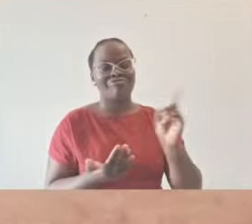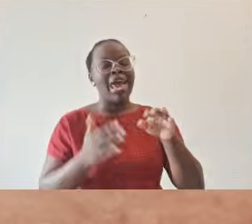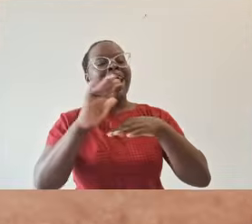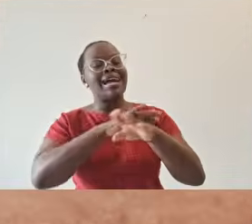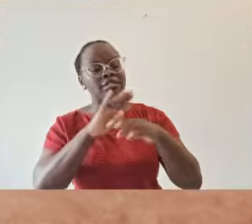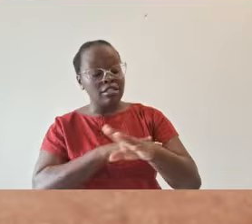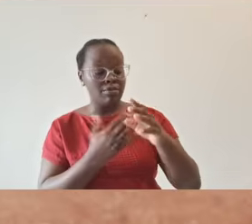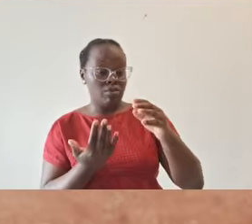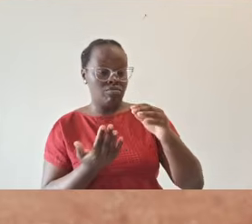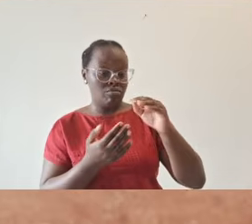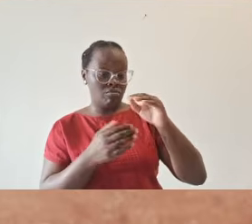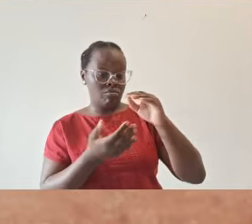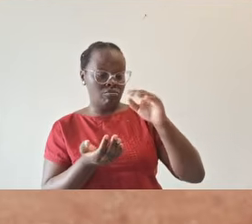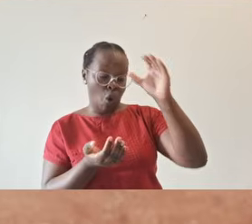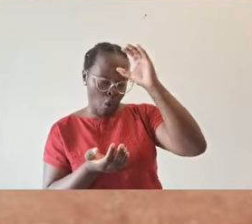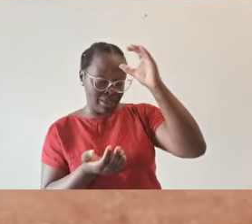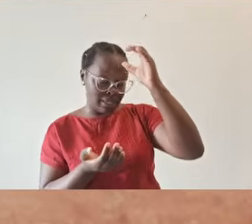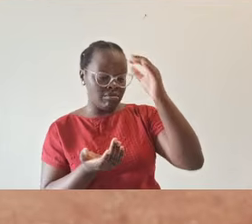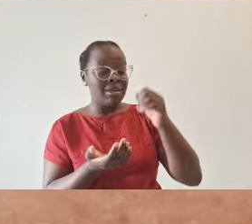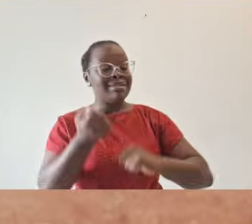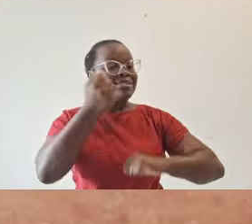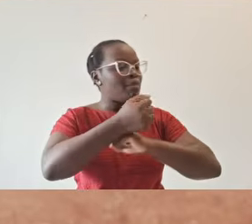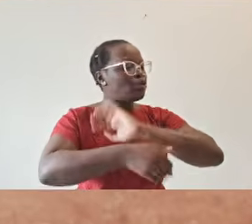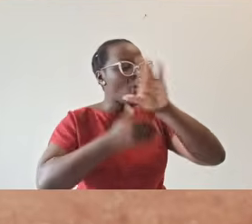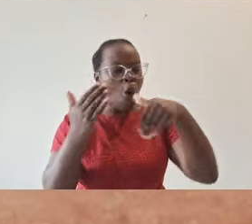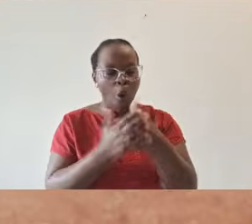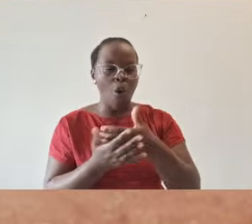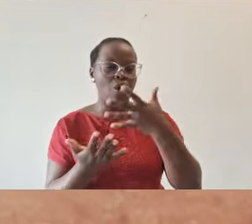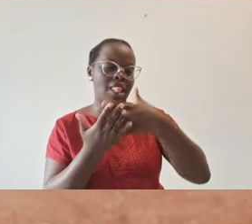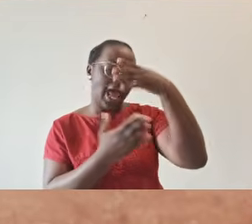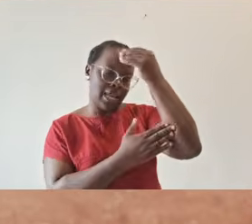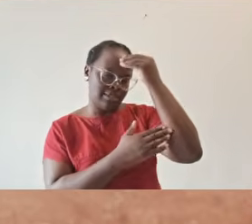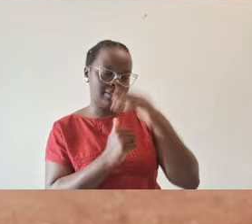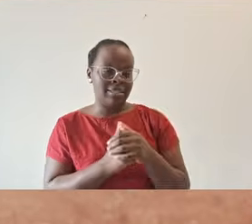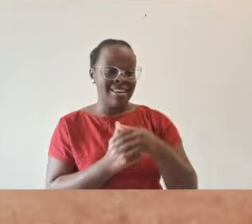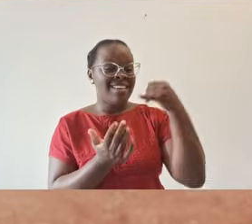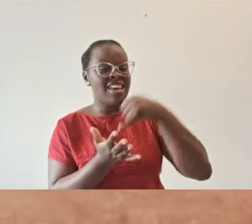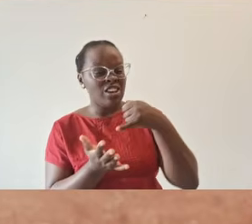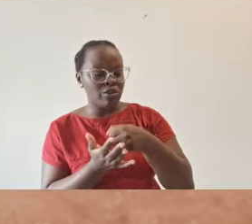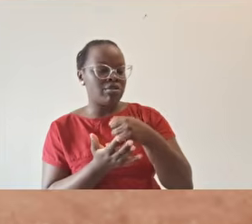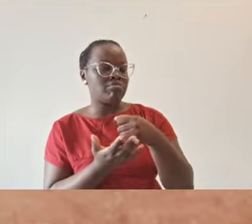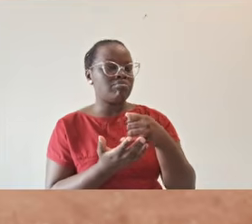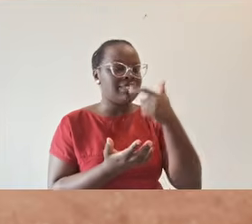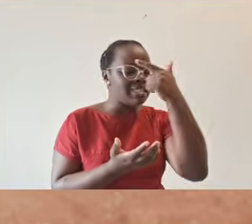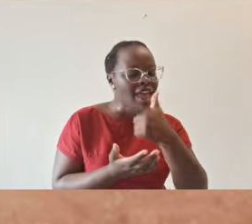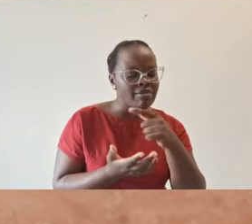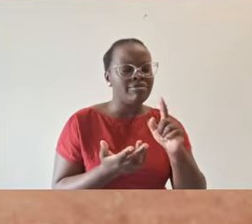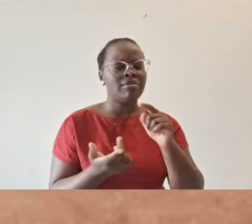content supports different learning styles and can benefit all learners through multimedia approaches, including visuals, audio, and